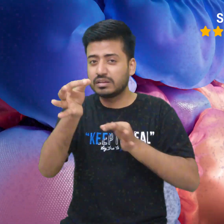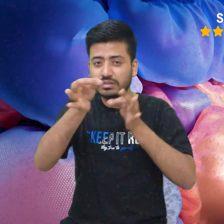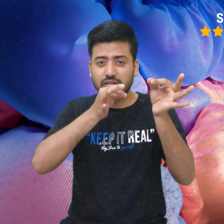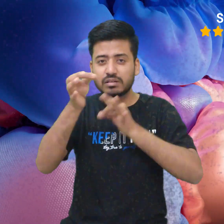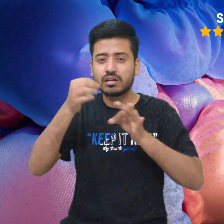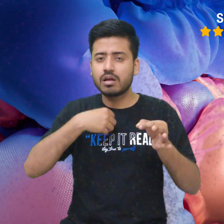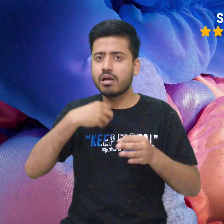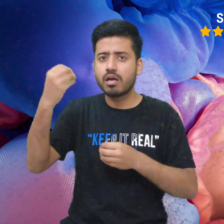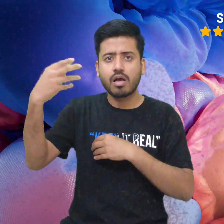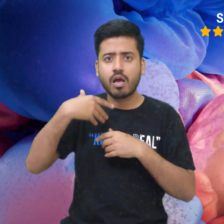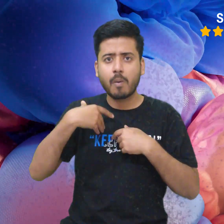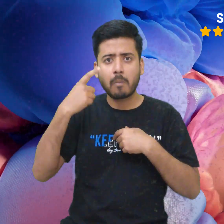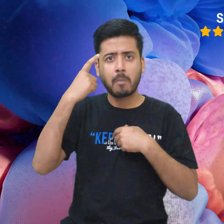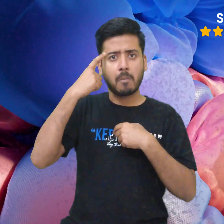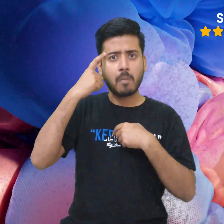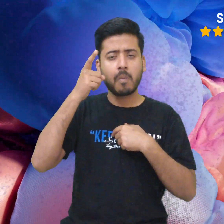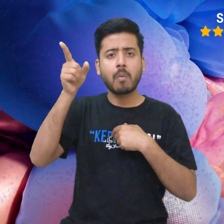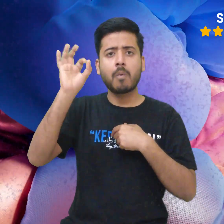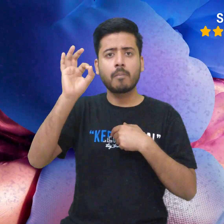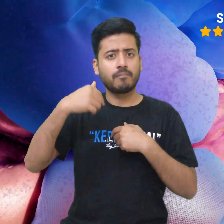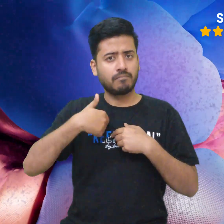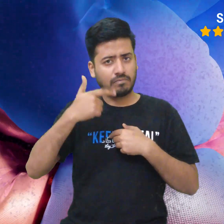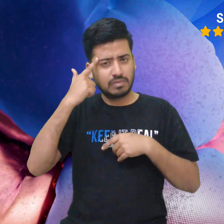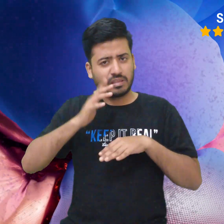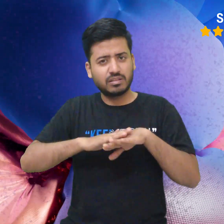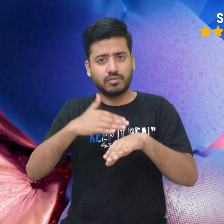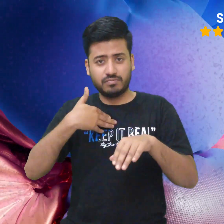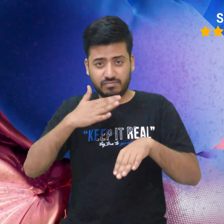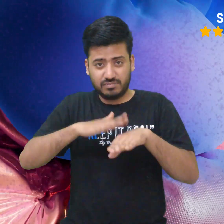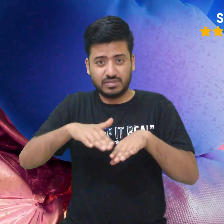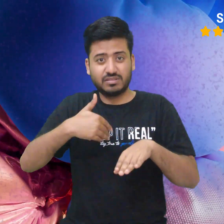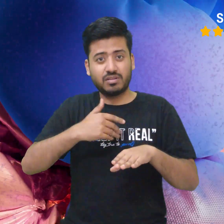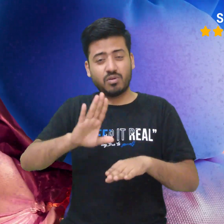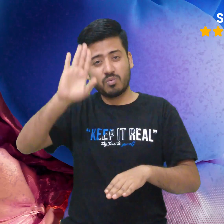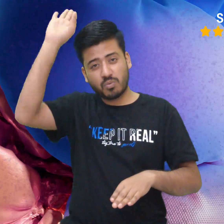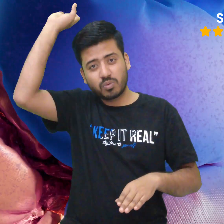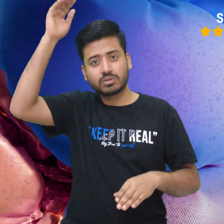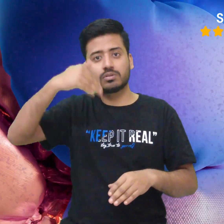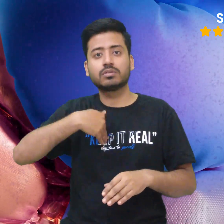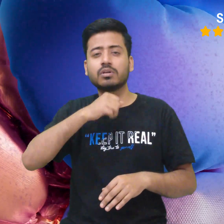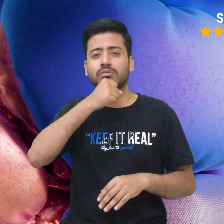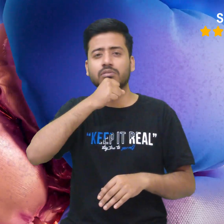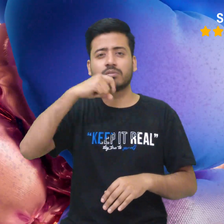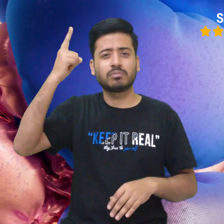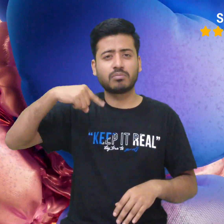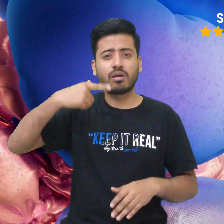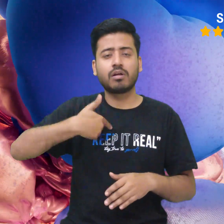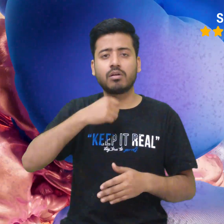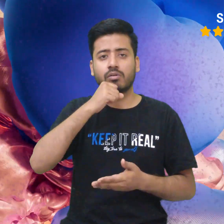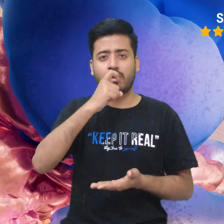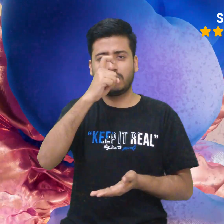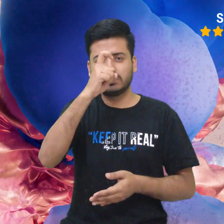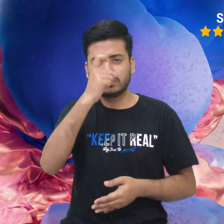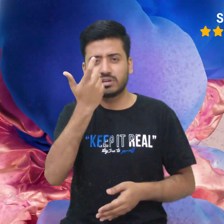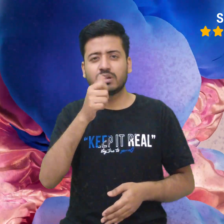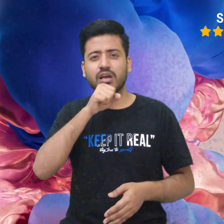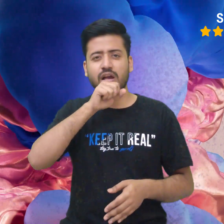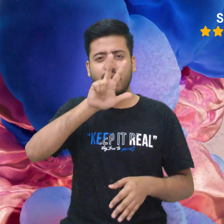he'd consumed a meal of instant noodles and Coke the night before. Similarly, he was also rushed to the hospital and had a